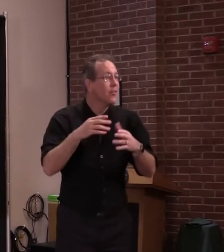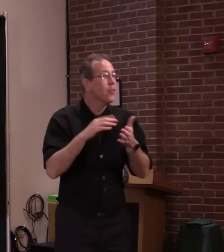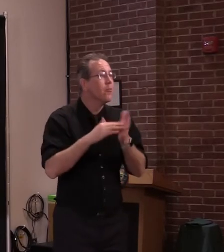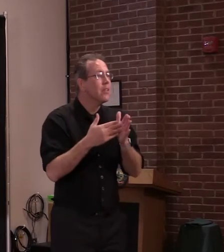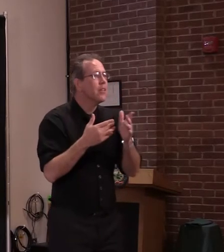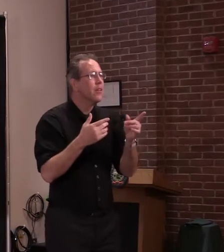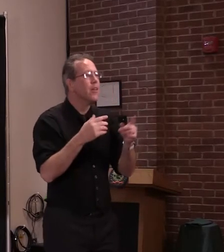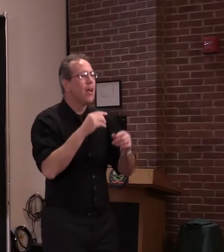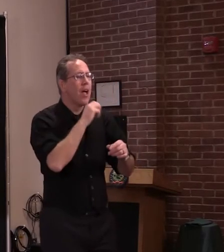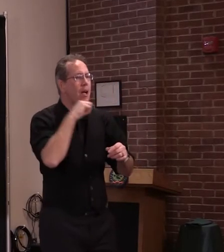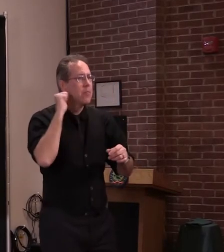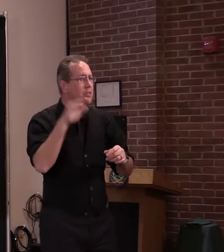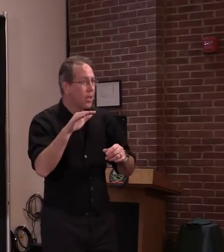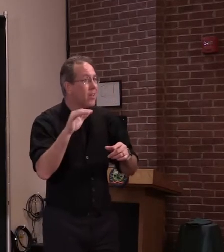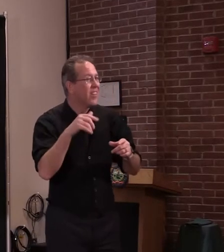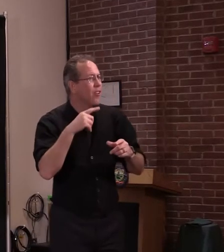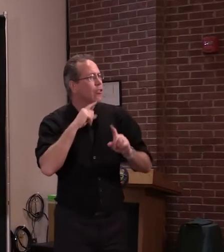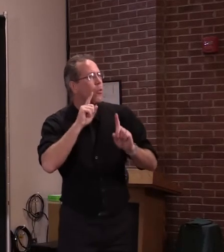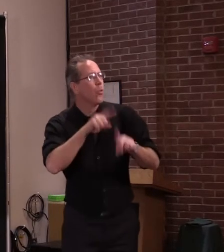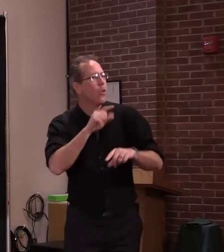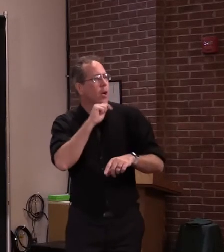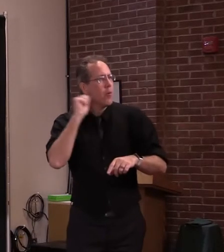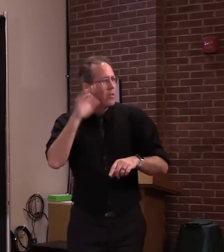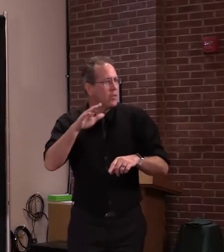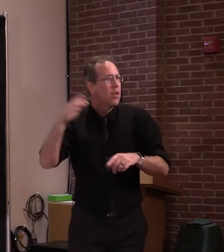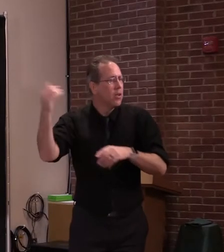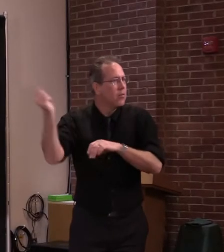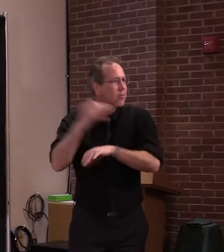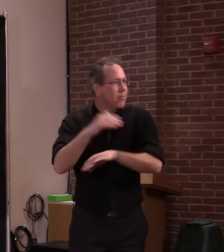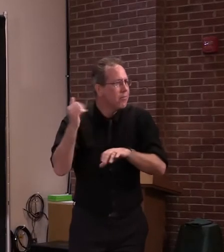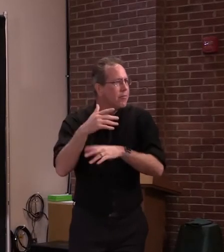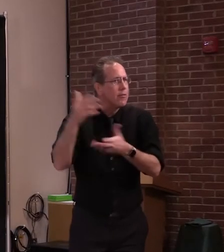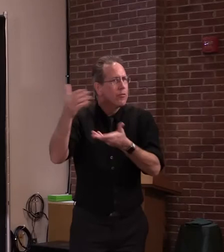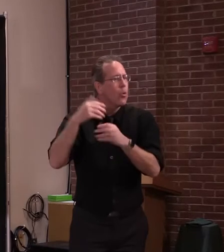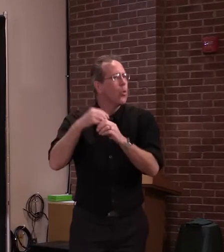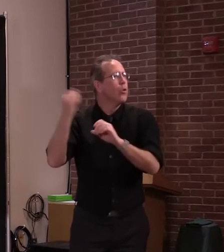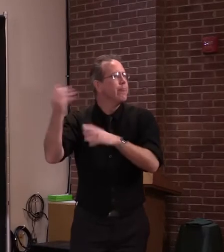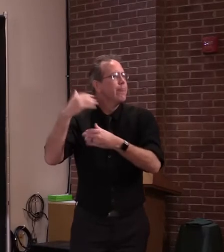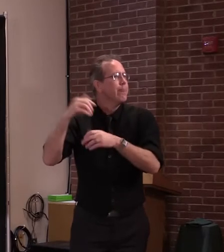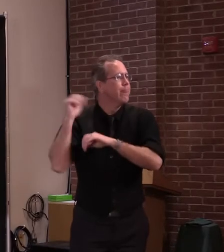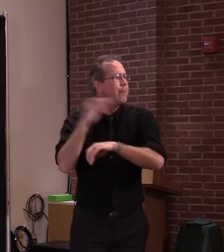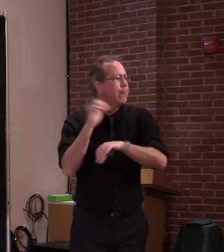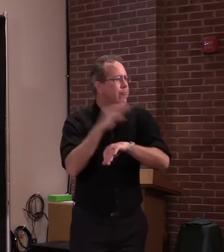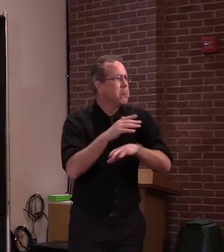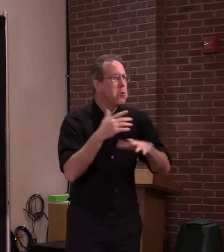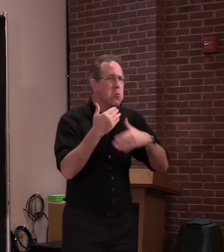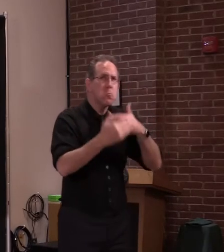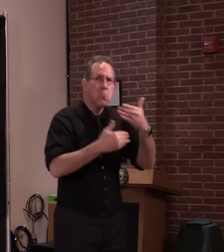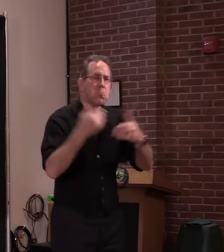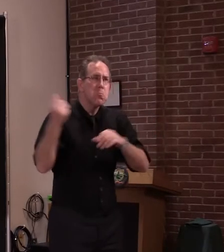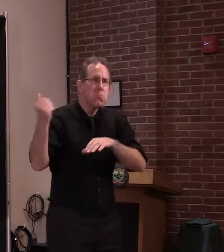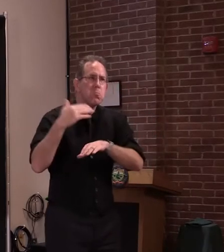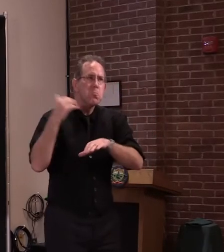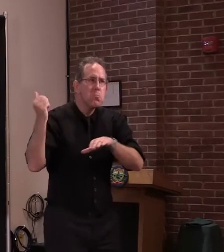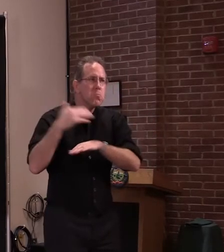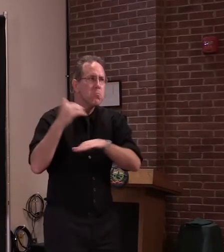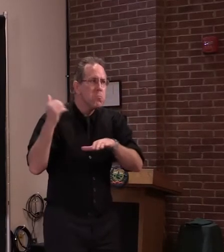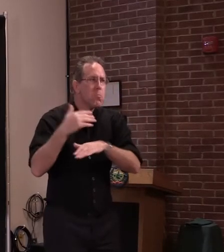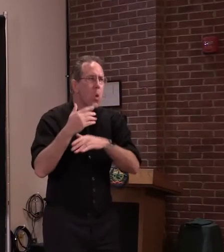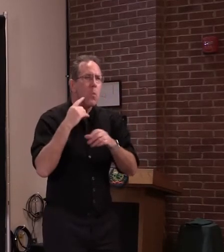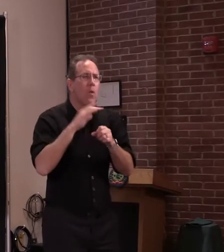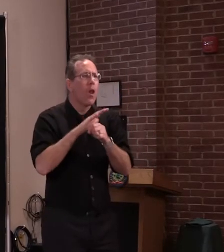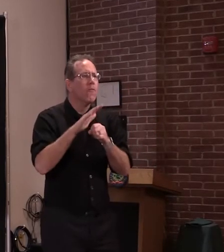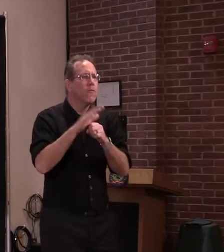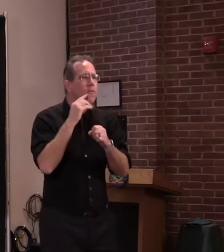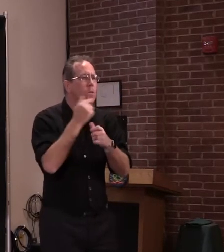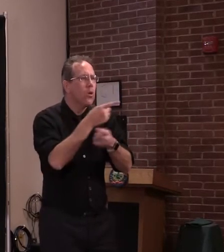of that concern, and I think right now we've got some modeling in terms of supply that I think staff will find tests readily available at